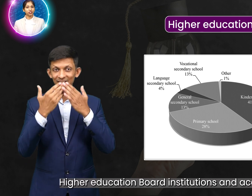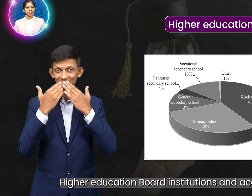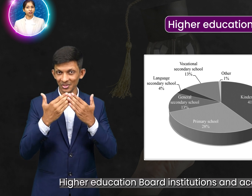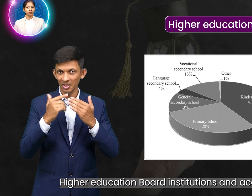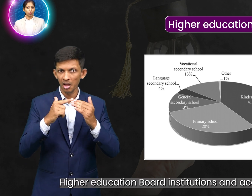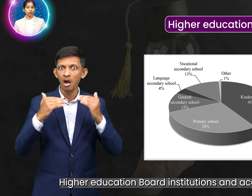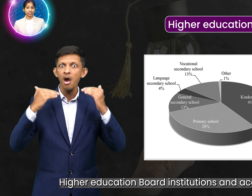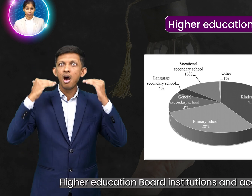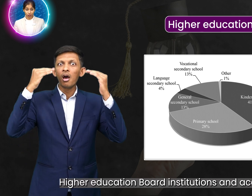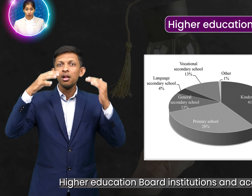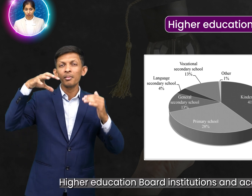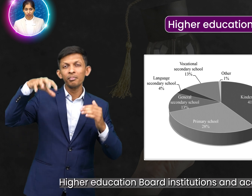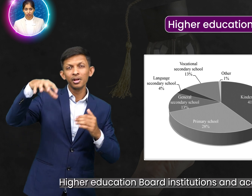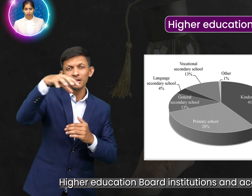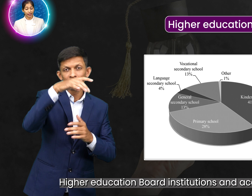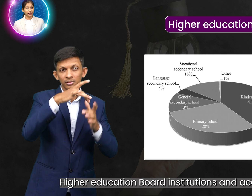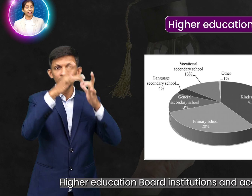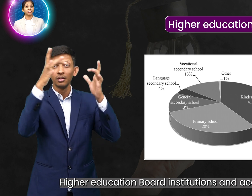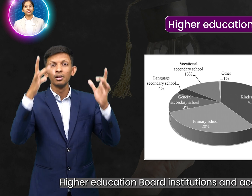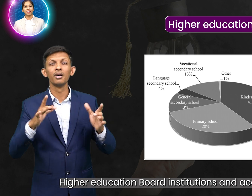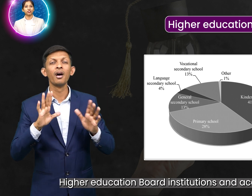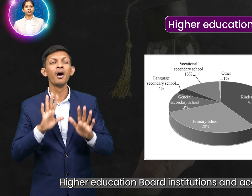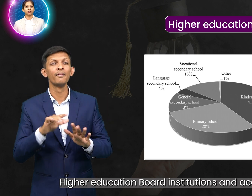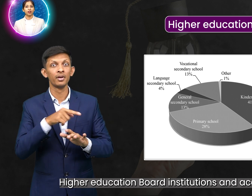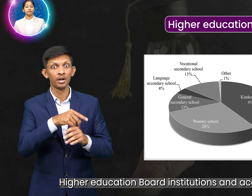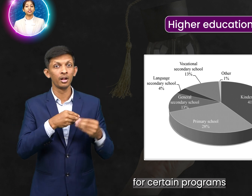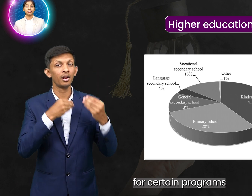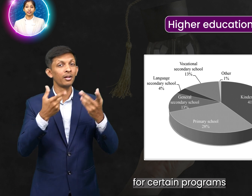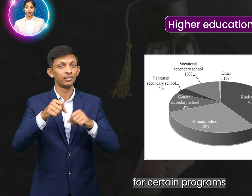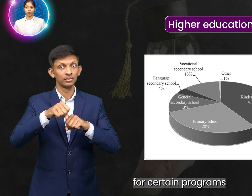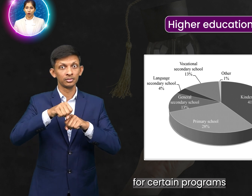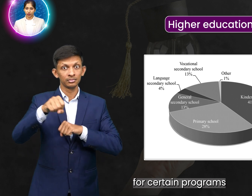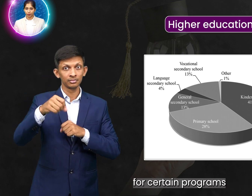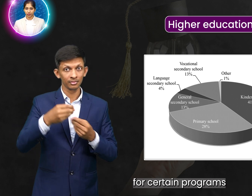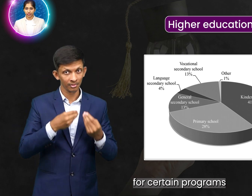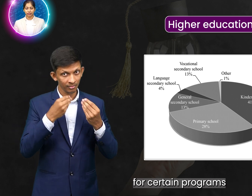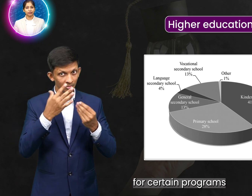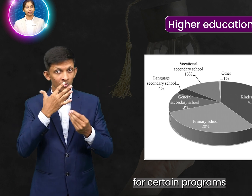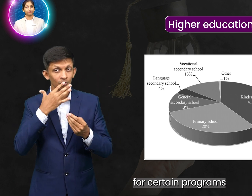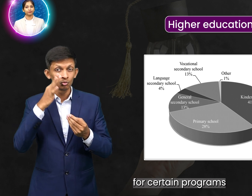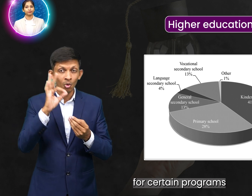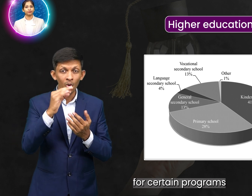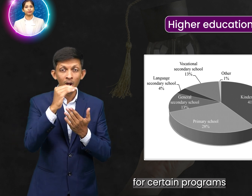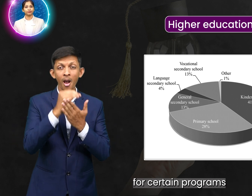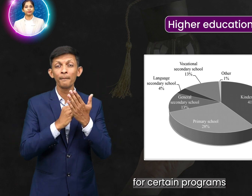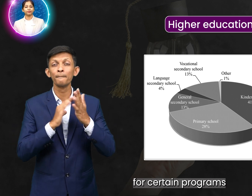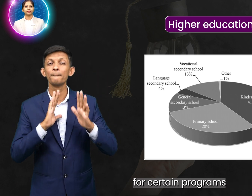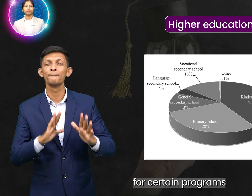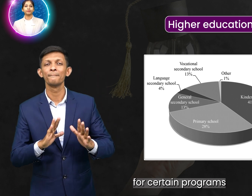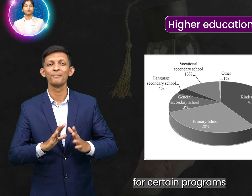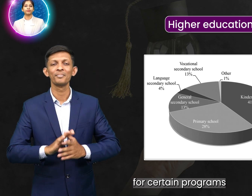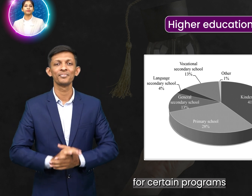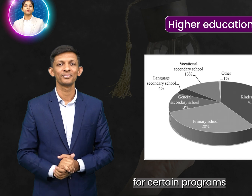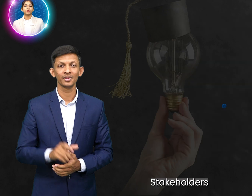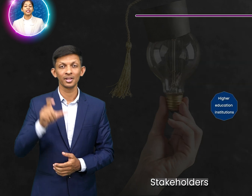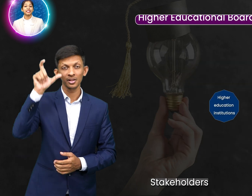Higher Education Board institutions and accreditation for certain programs.